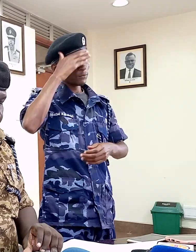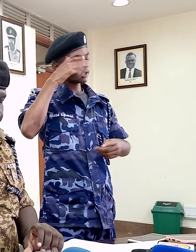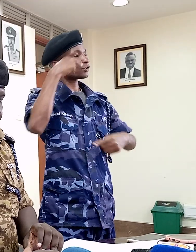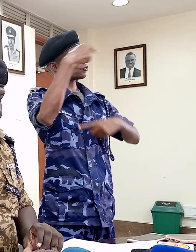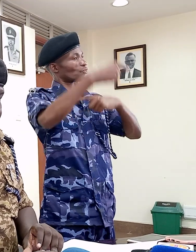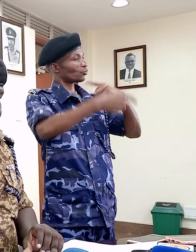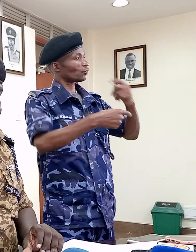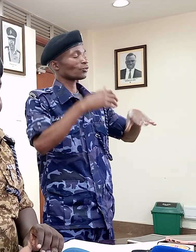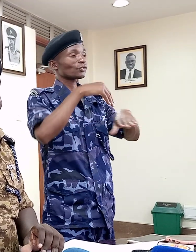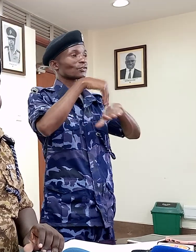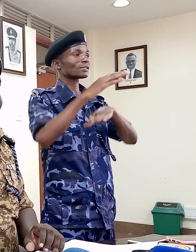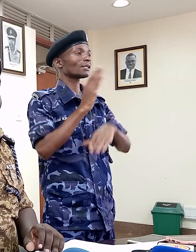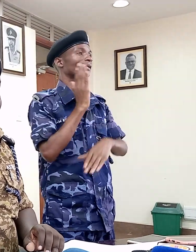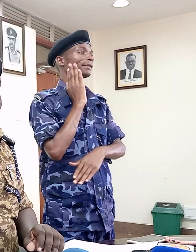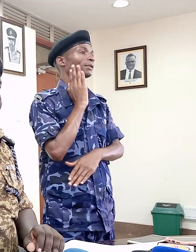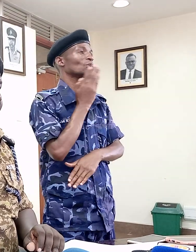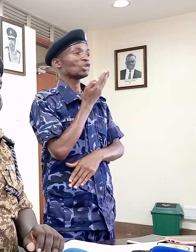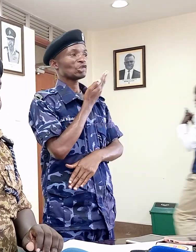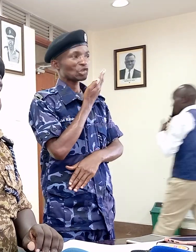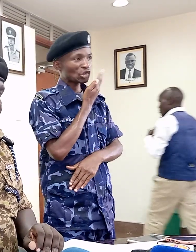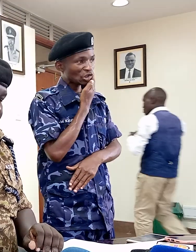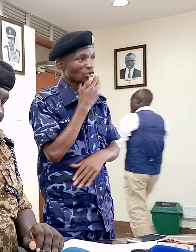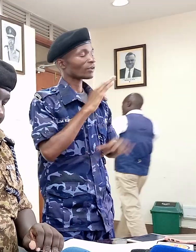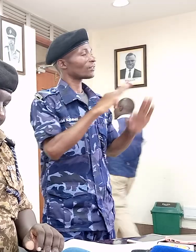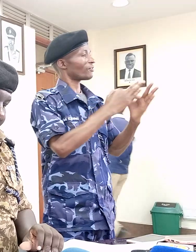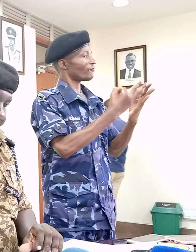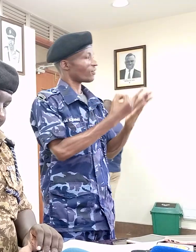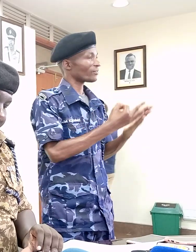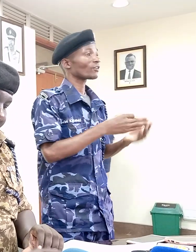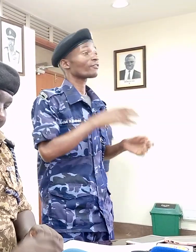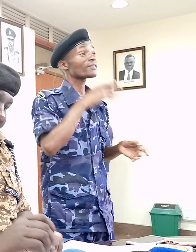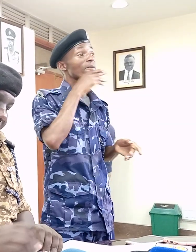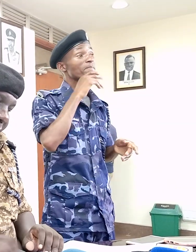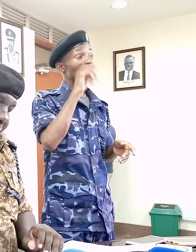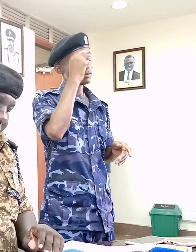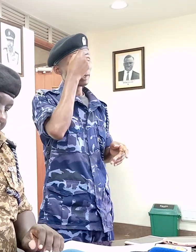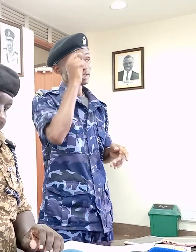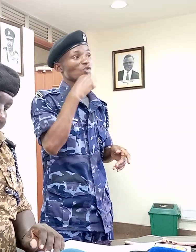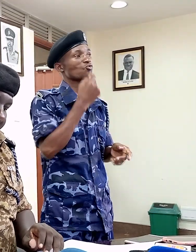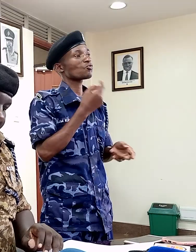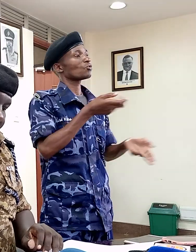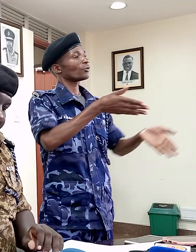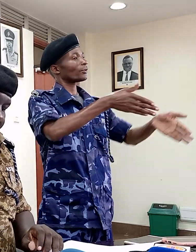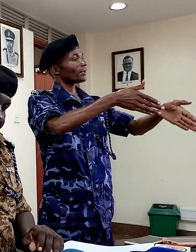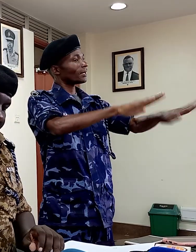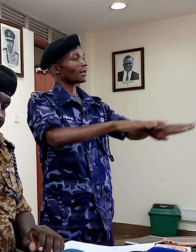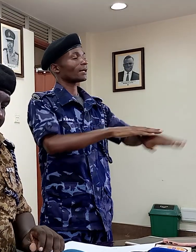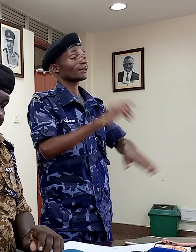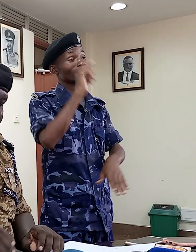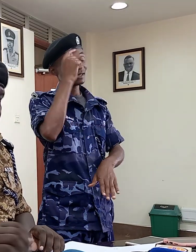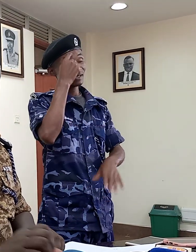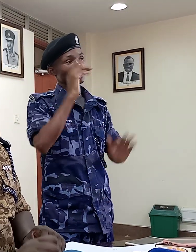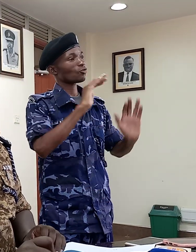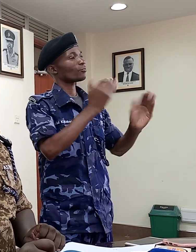our condolences to the family of UTTAM BHANDARI Sarimal, the Indian community in